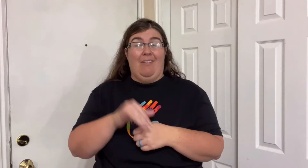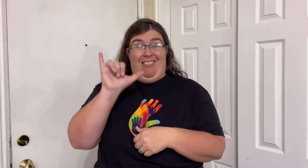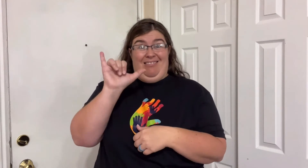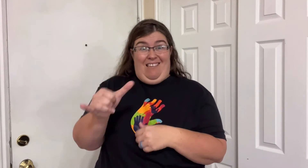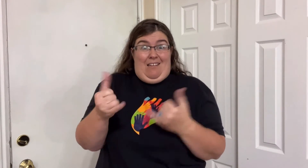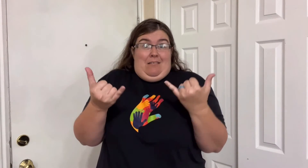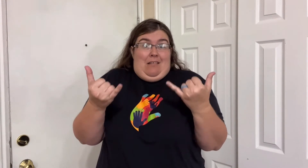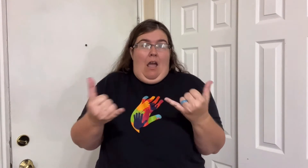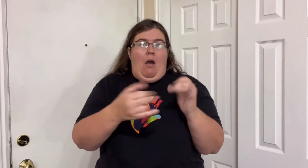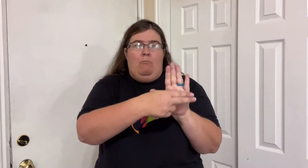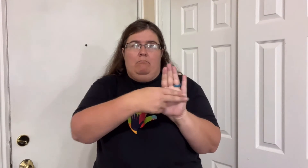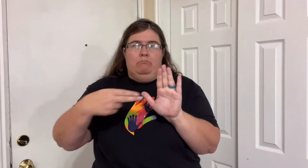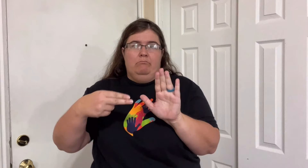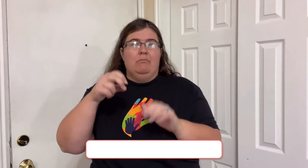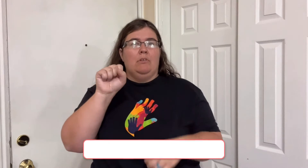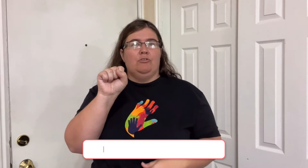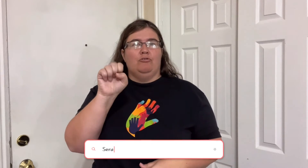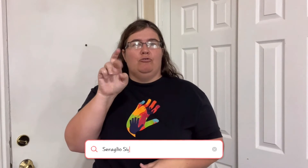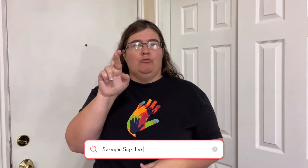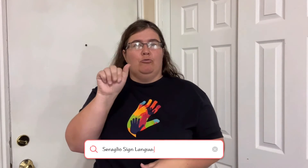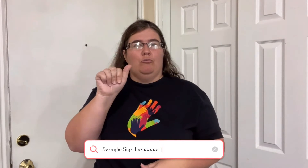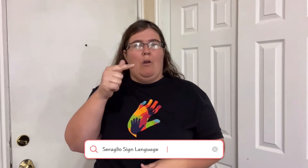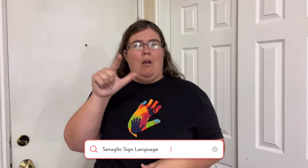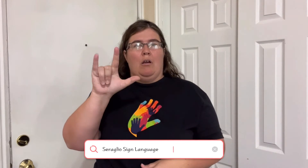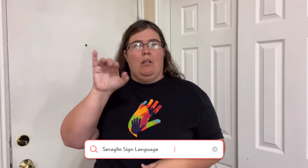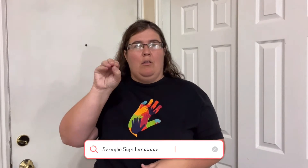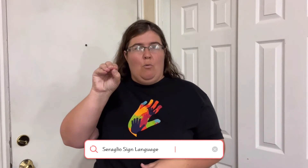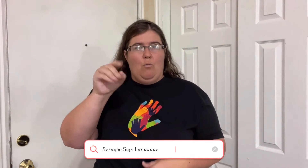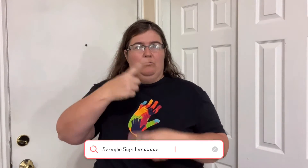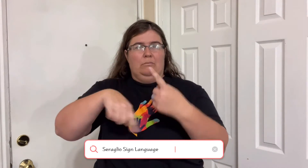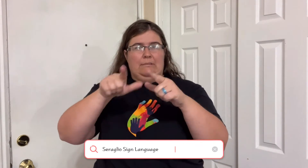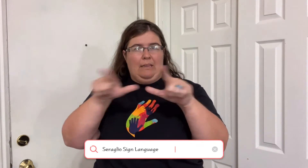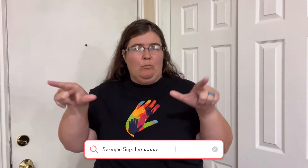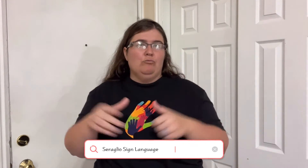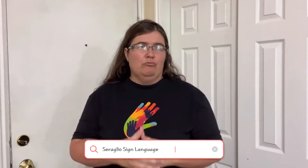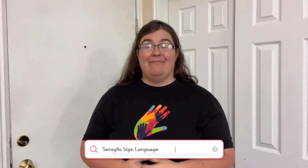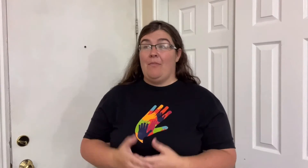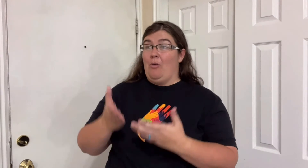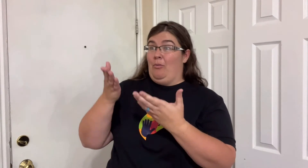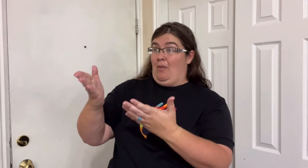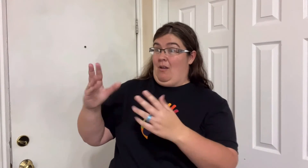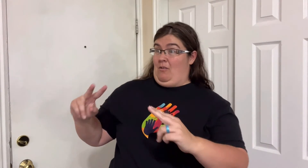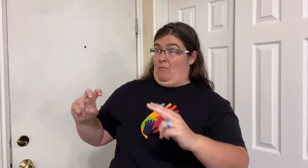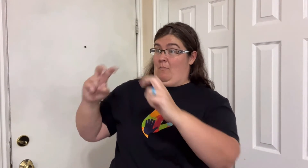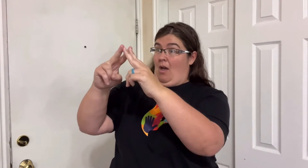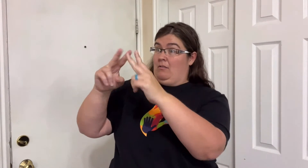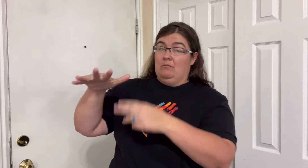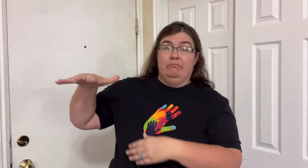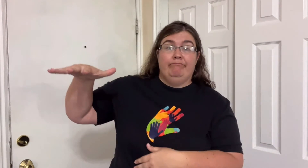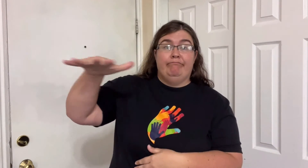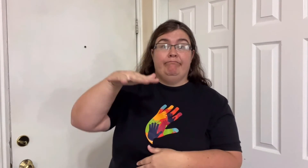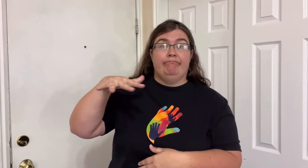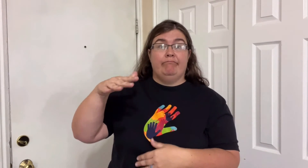And that is what we now call Seraglio Sign Language. So in the palace and the surrounding